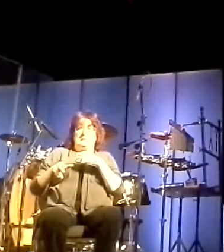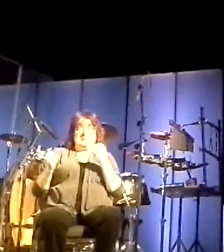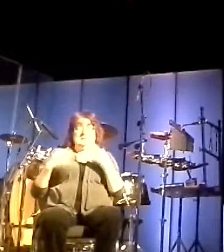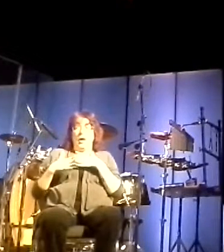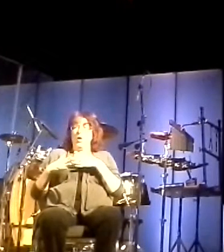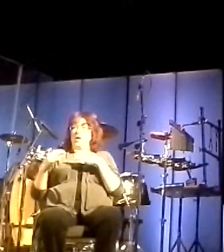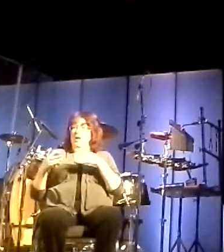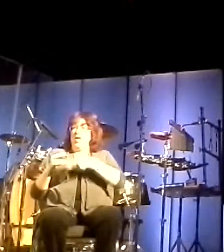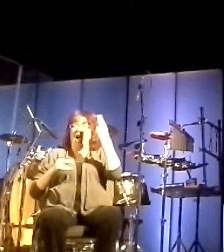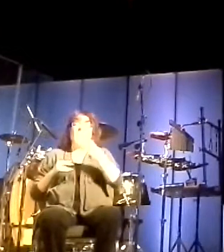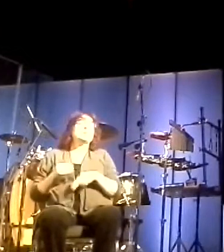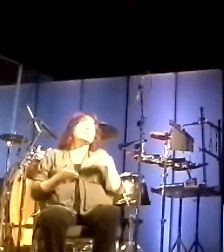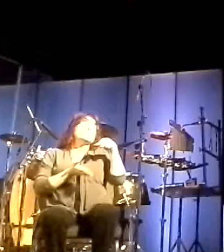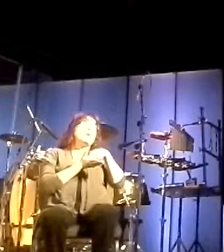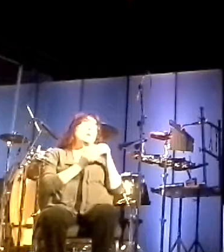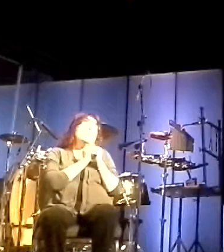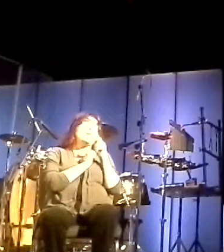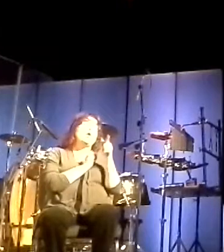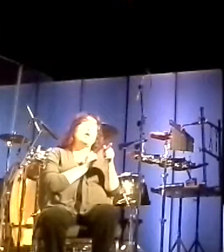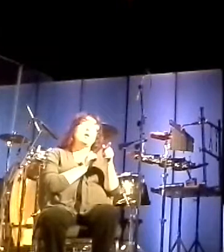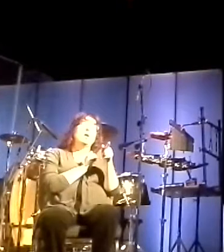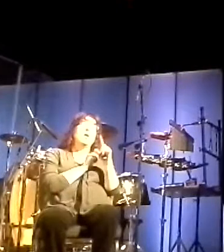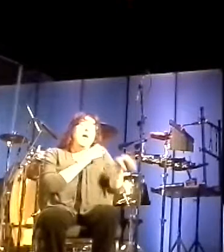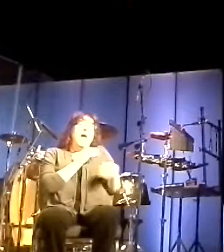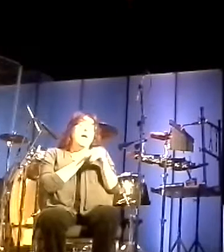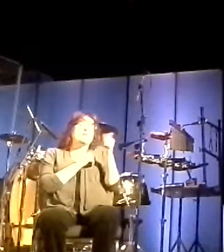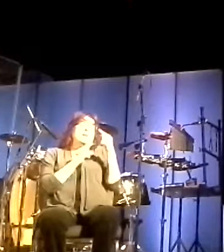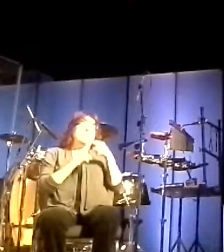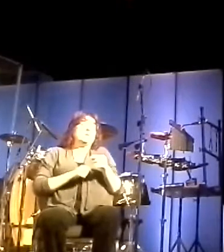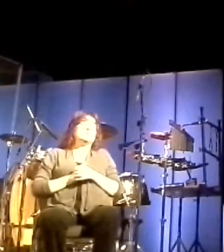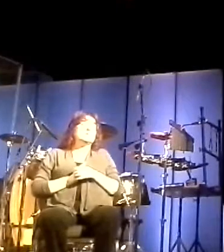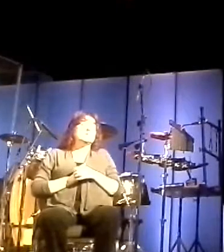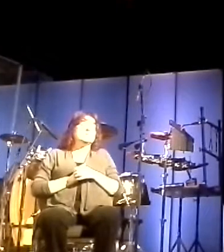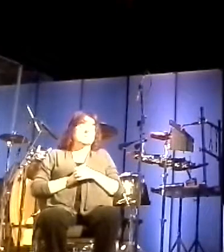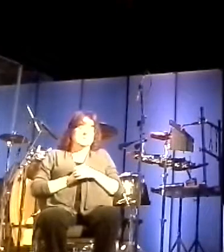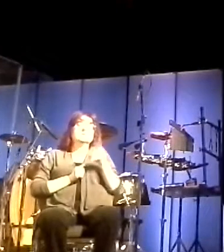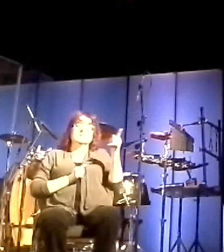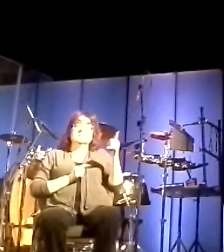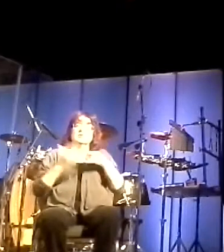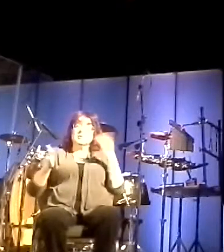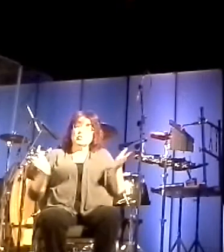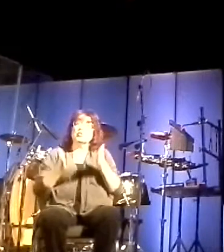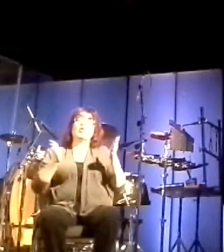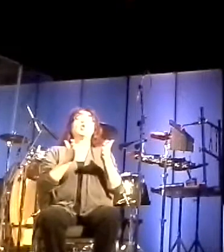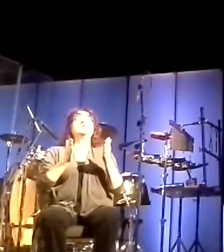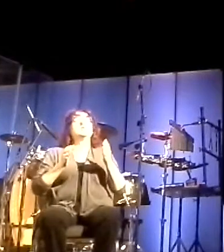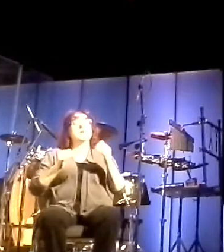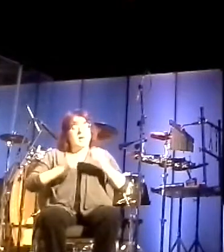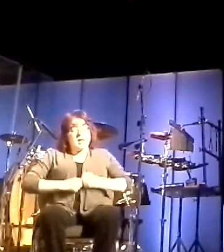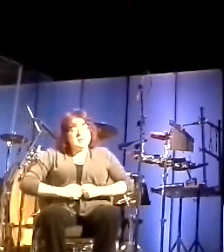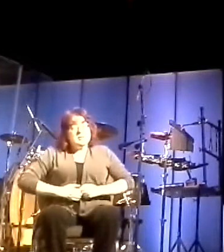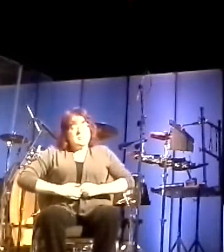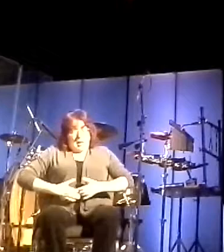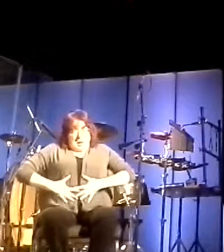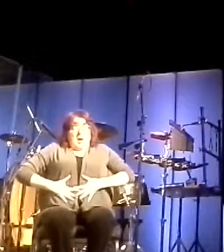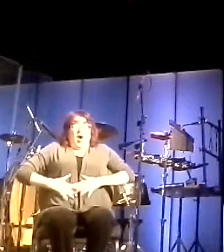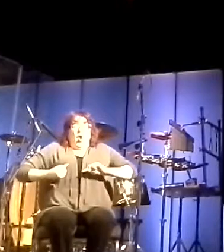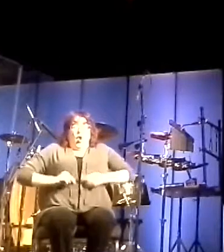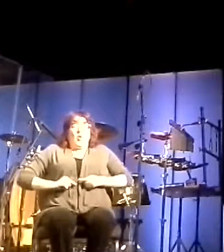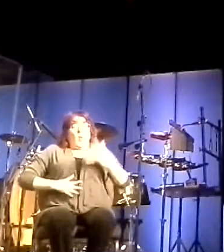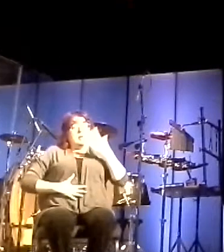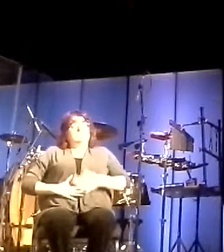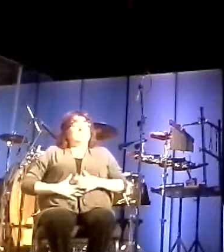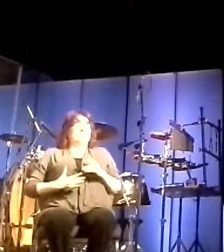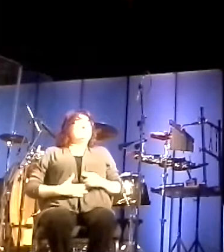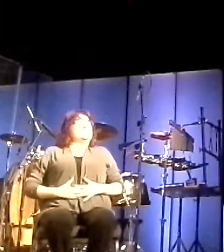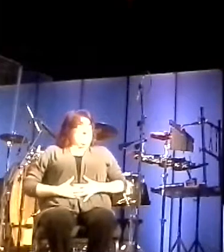was so high, but I think just standing next to her added 10 points. Tanya was very encouraging as I did my sit-ups, although my gut already ached a little